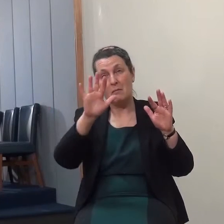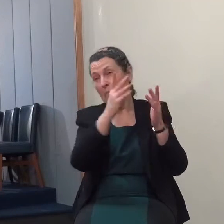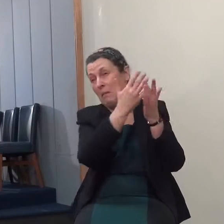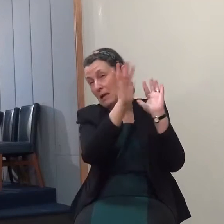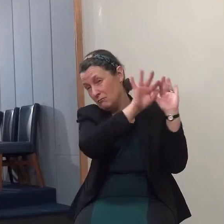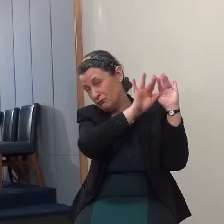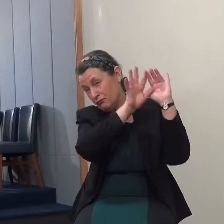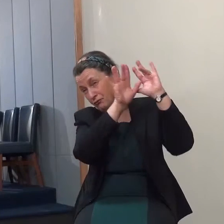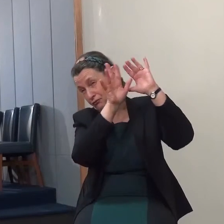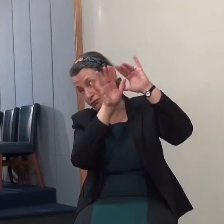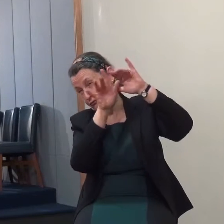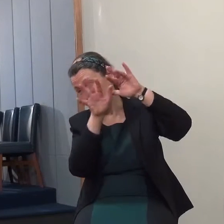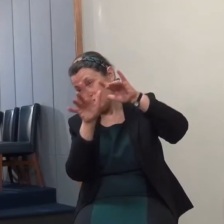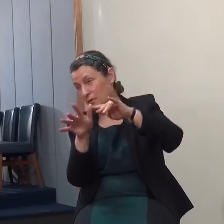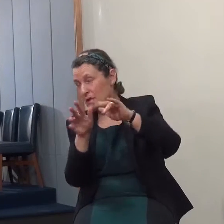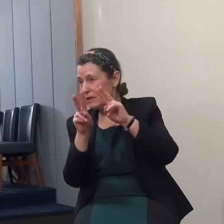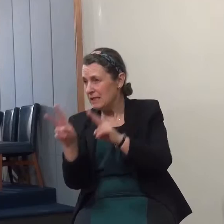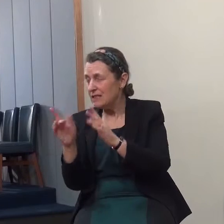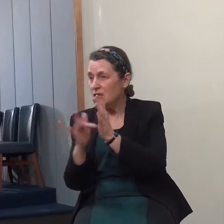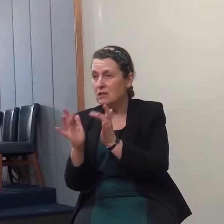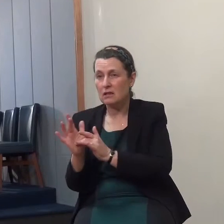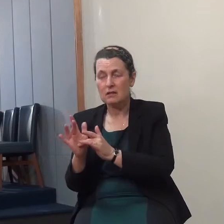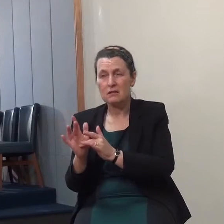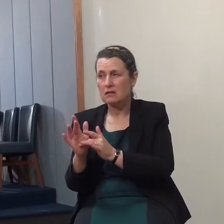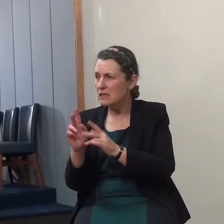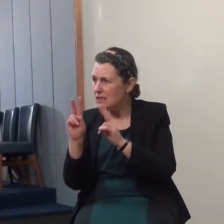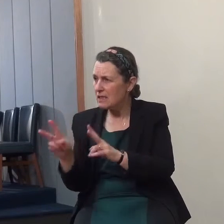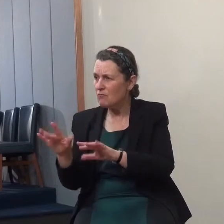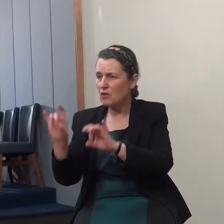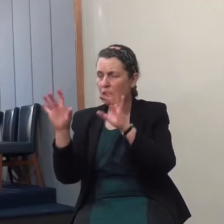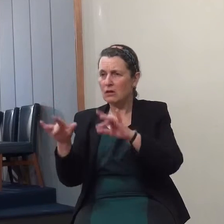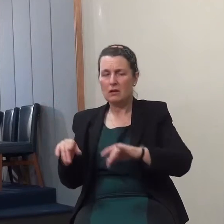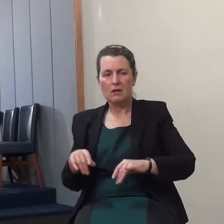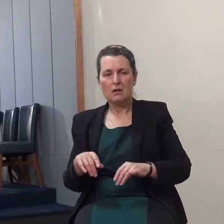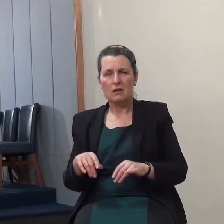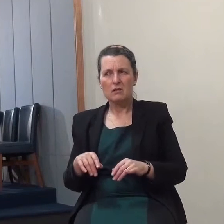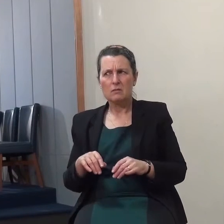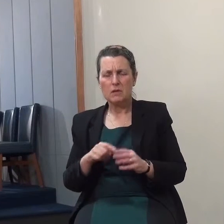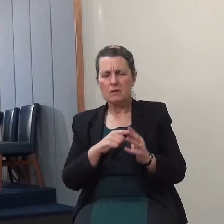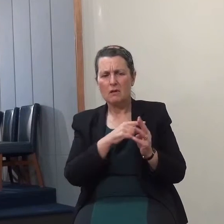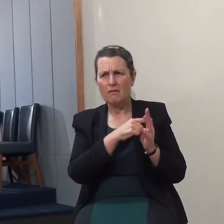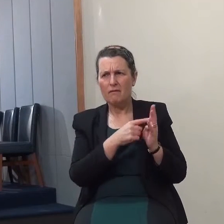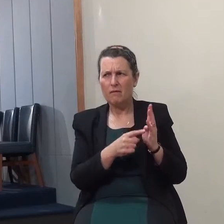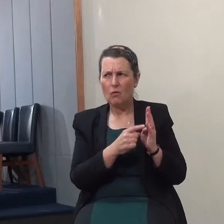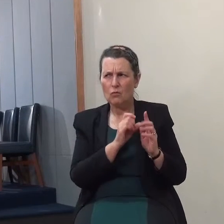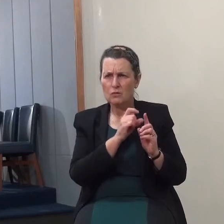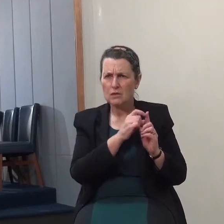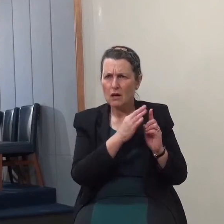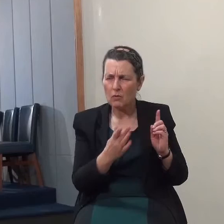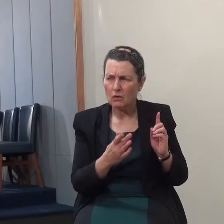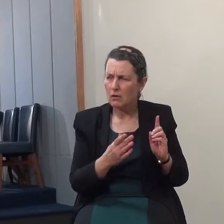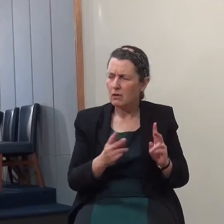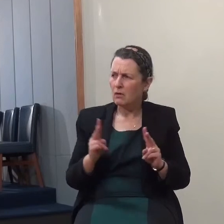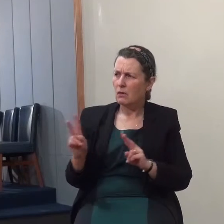were flocking to him. The effect of this upon the disciples would have been extraordinary. If you've seldom